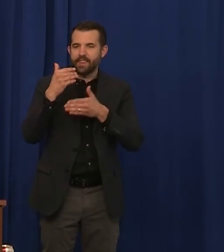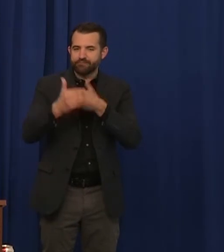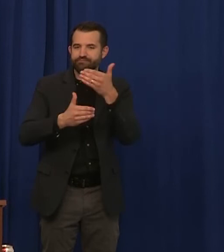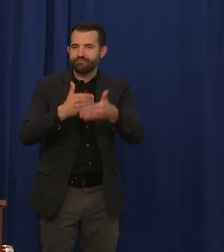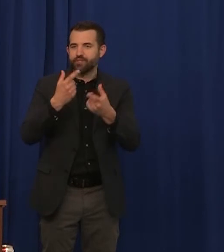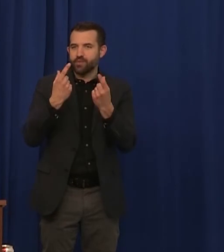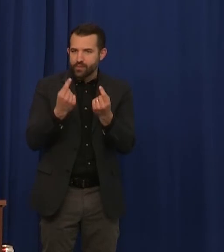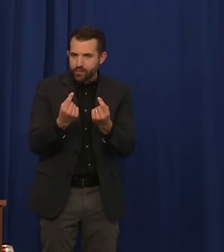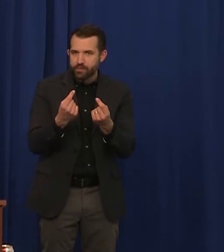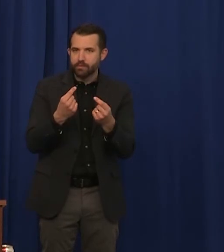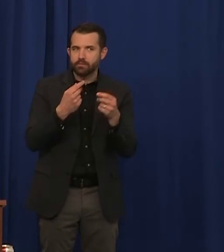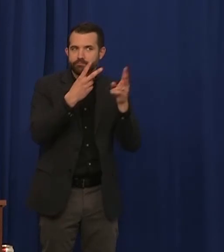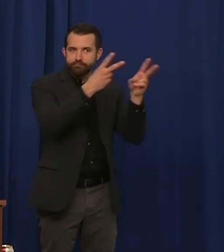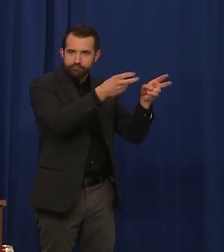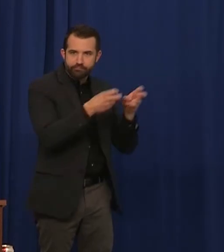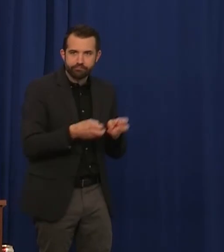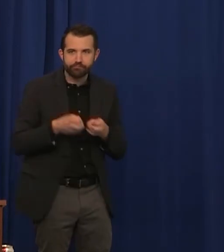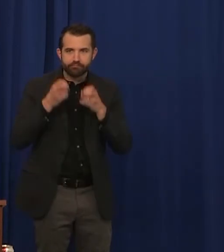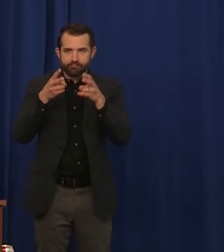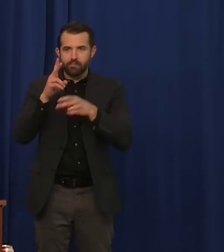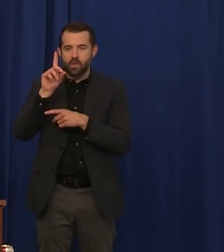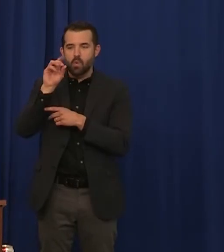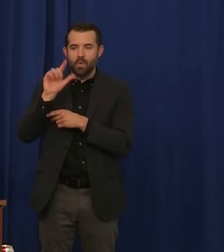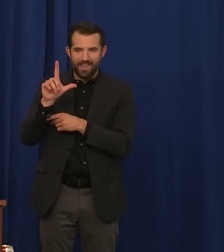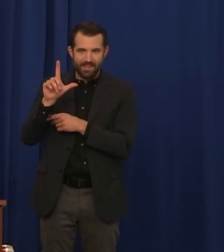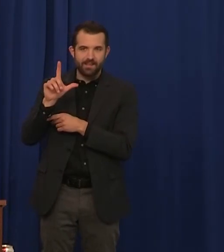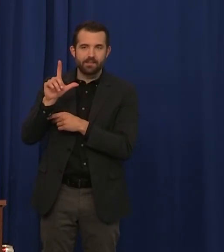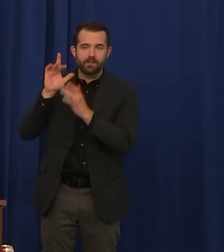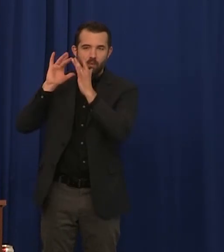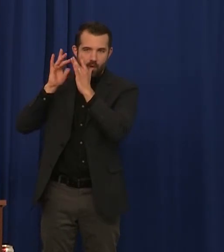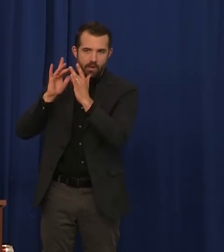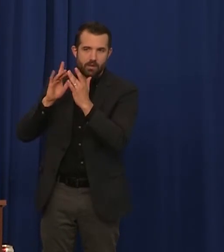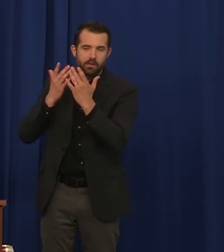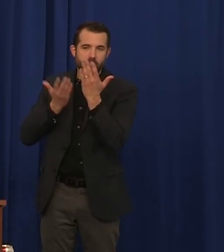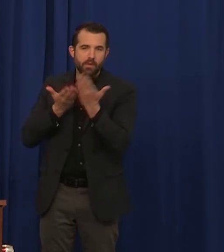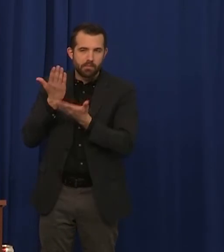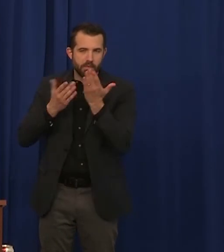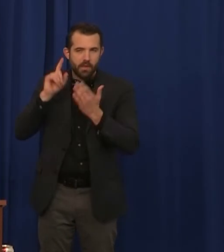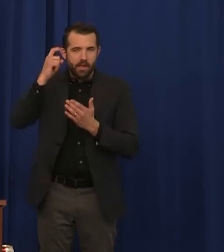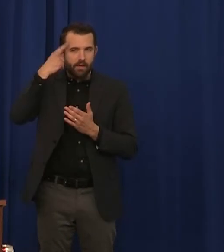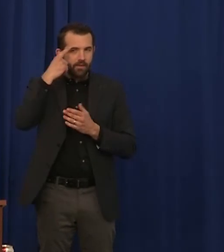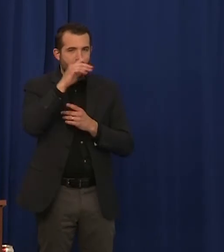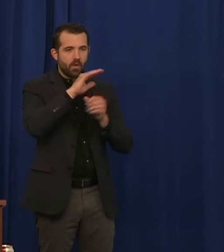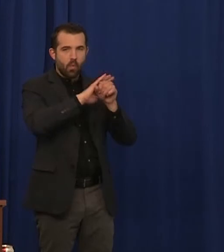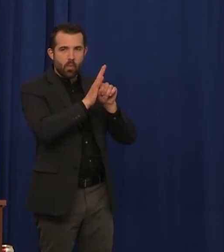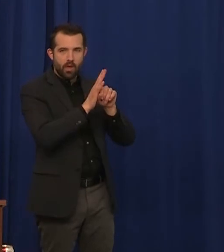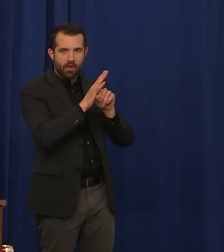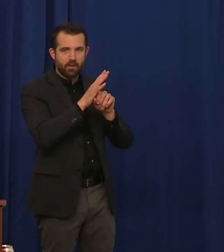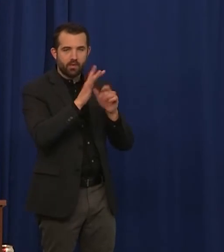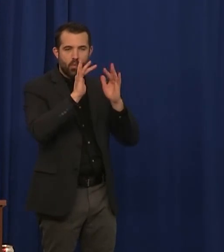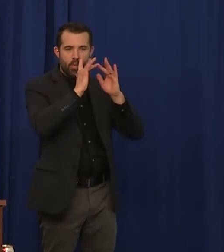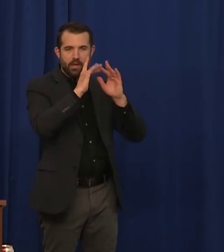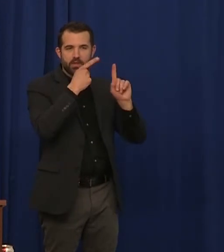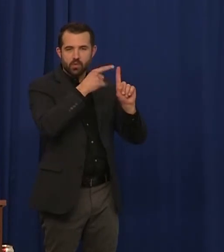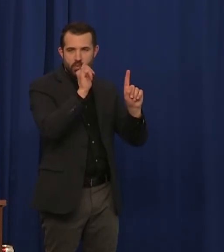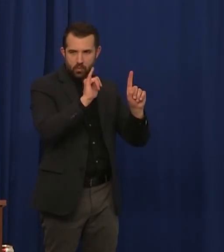website. I believe it may also be on the governor's COVID-19 website as well.